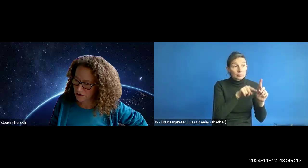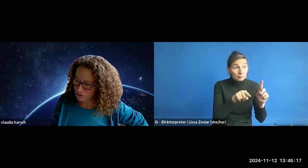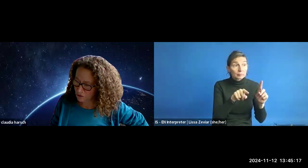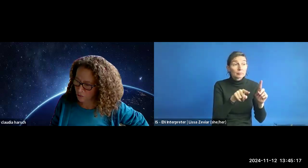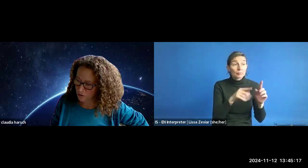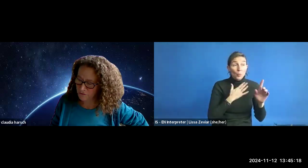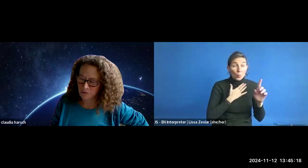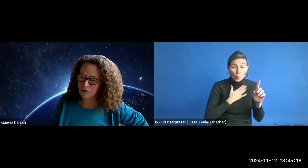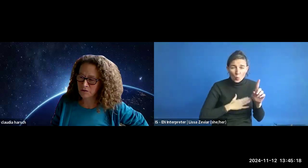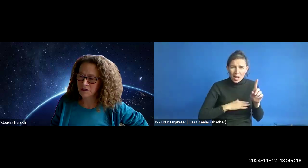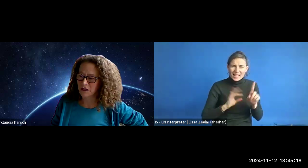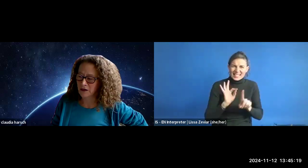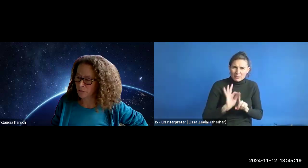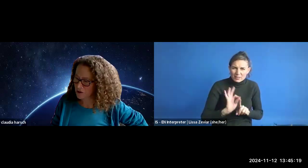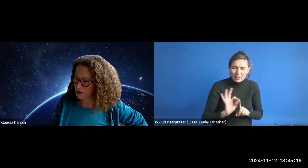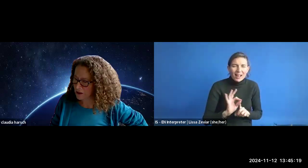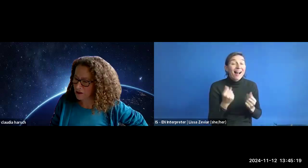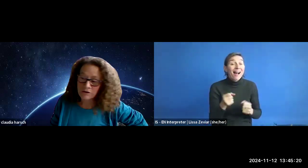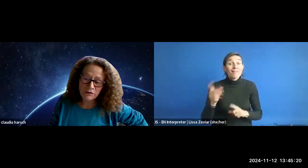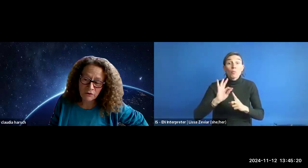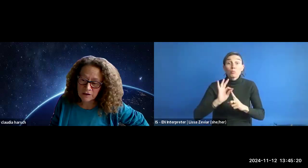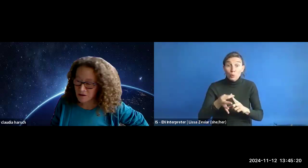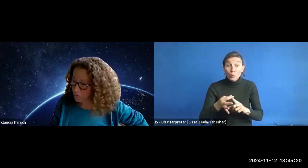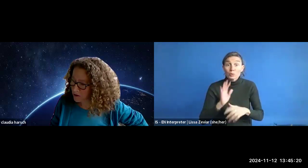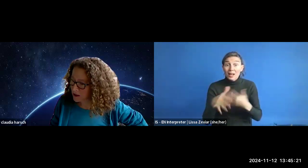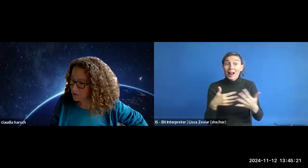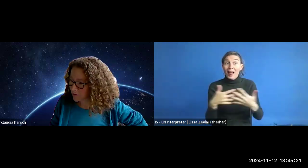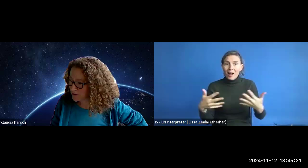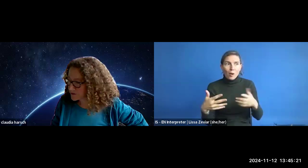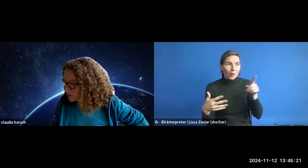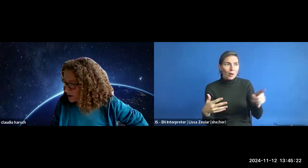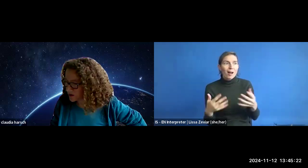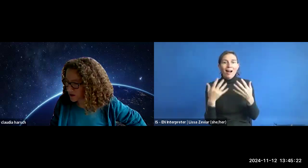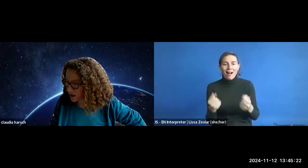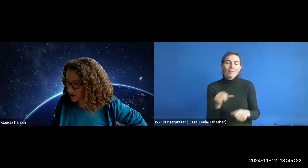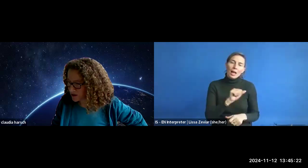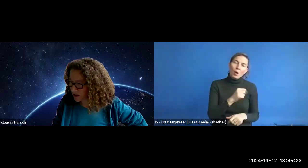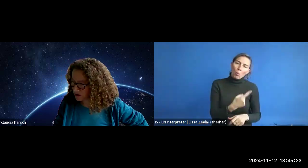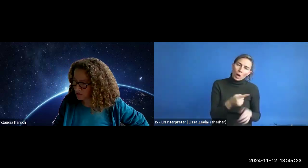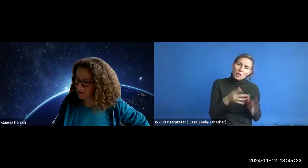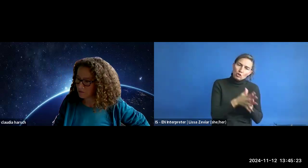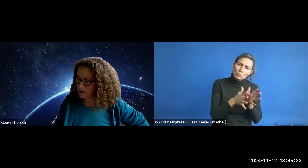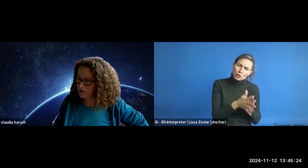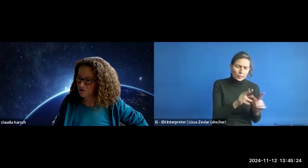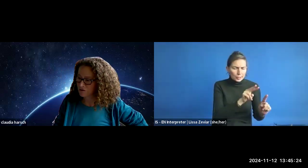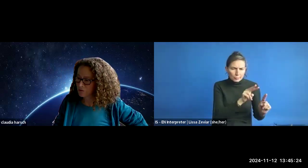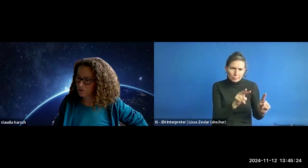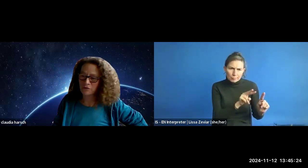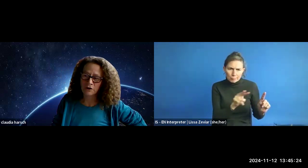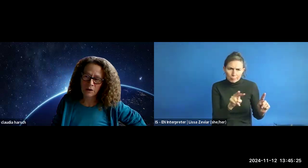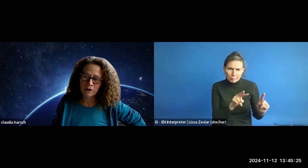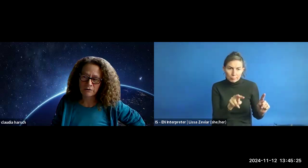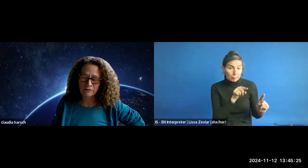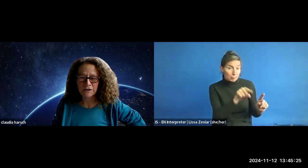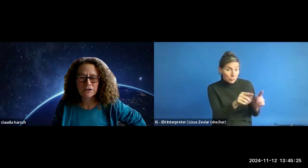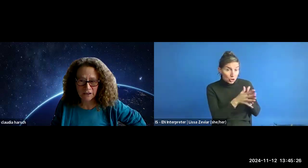use again the toolbox for the ProSign language and then read, for example, the A1 descriptor and decide, is that the best descriptor